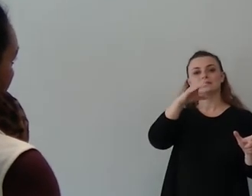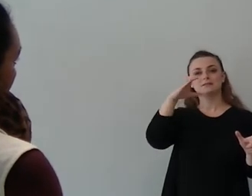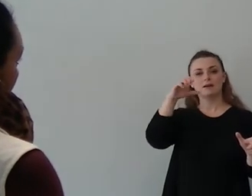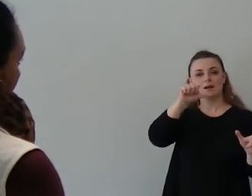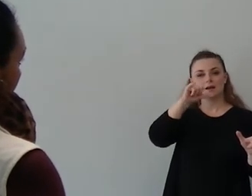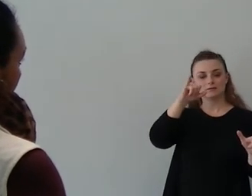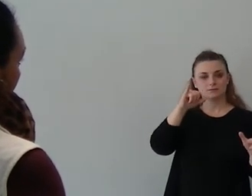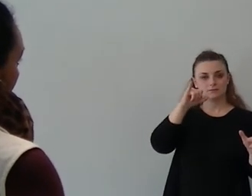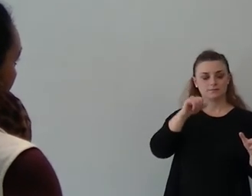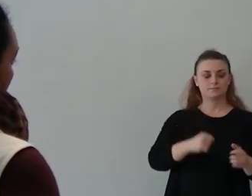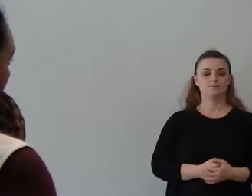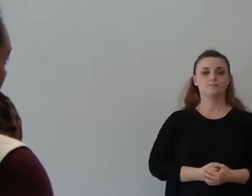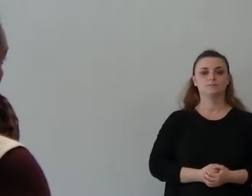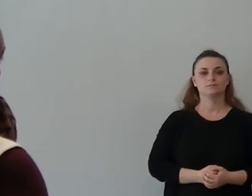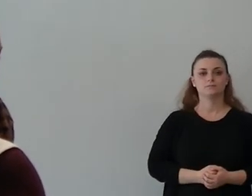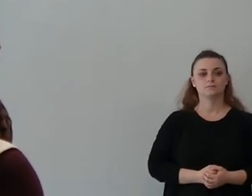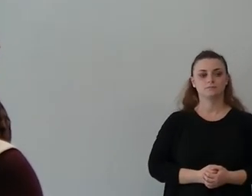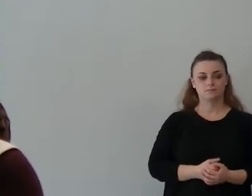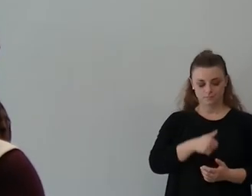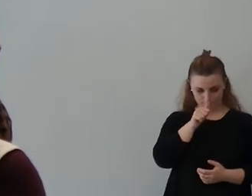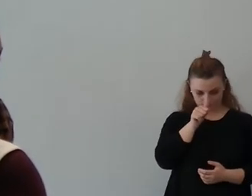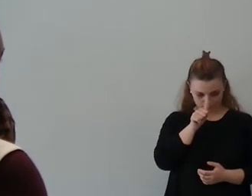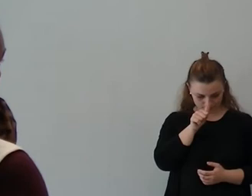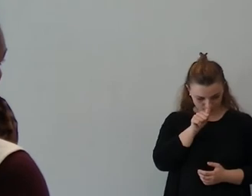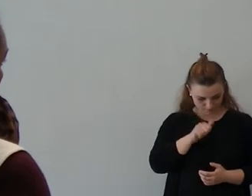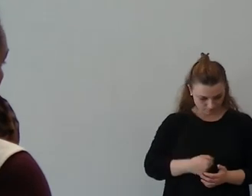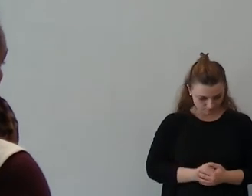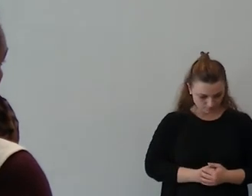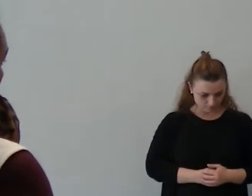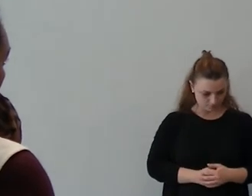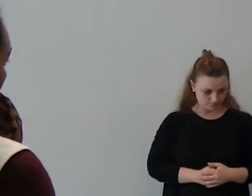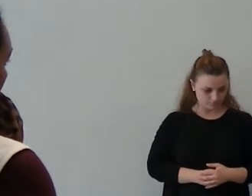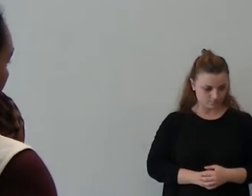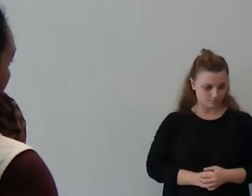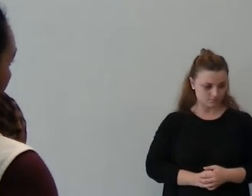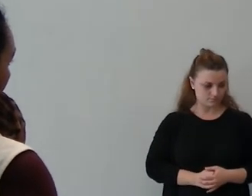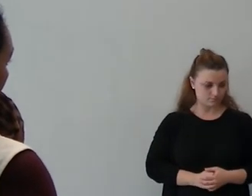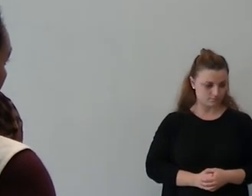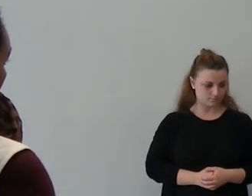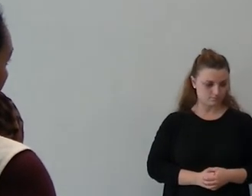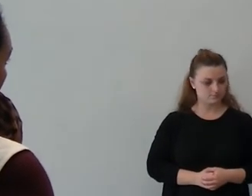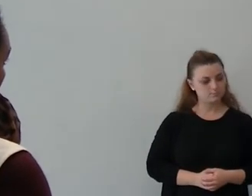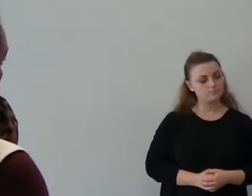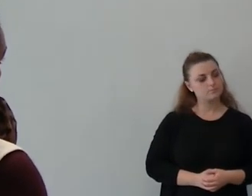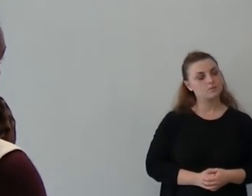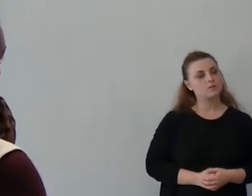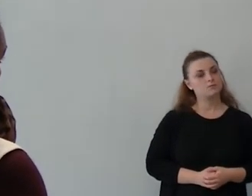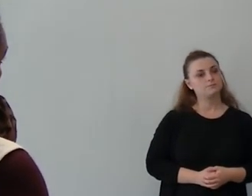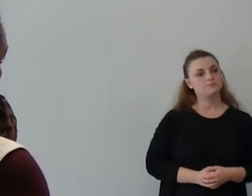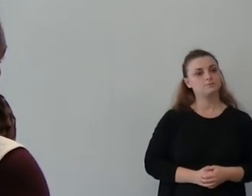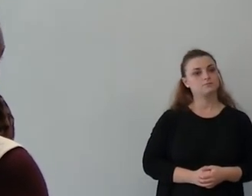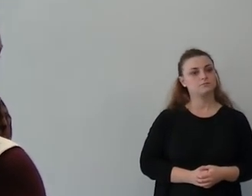Let the peace of Christ rule in your hearts, since as members of one body, we are called to peace and be